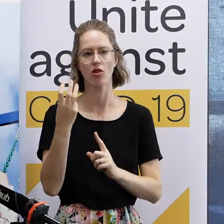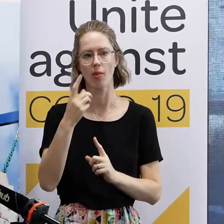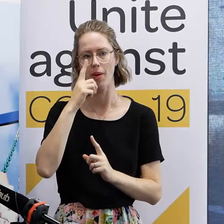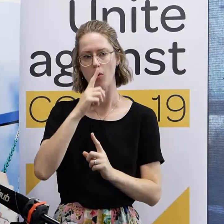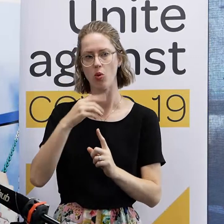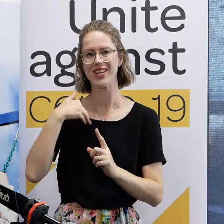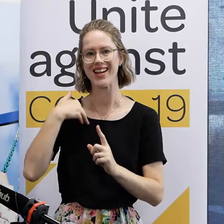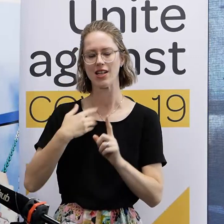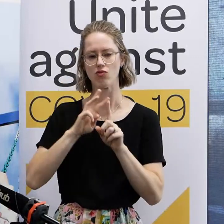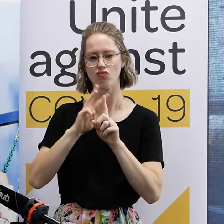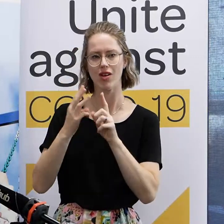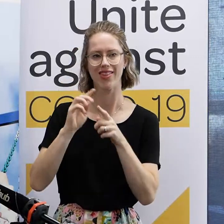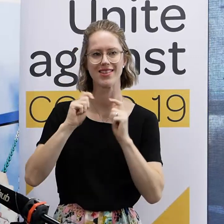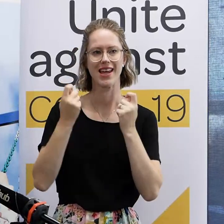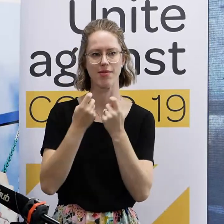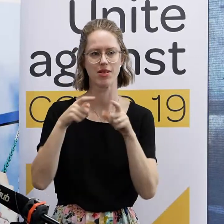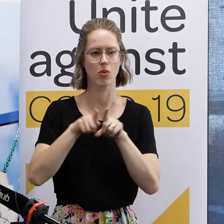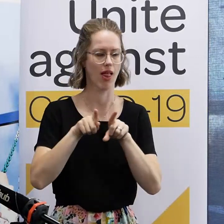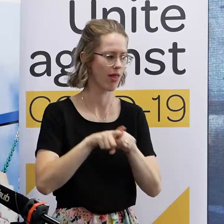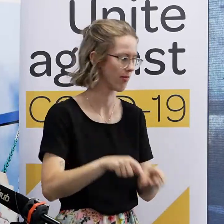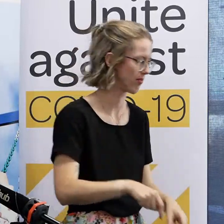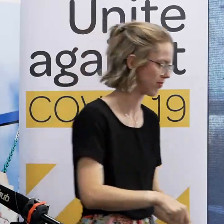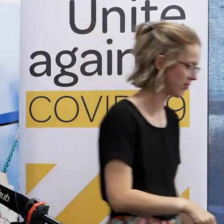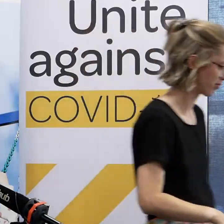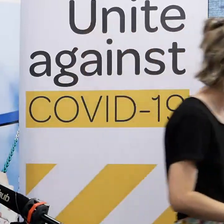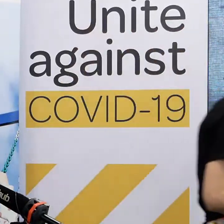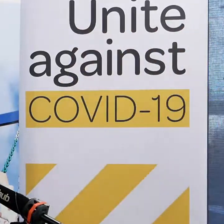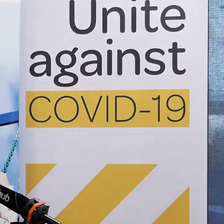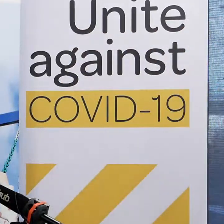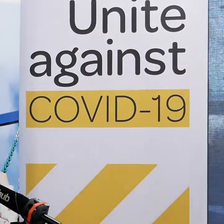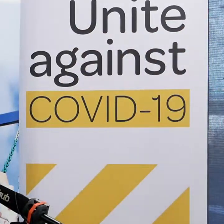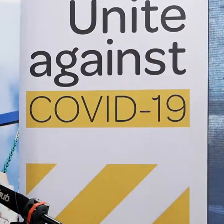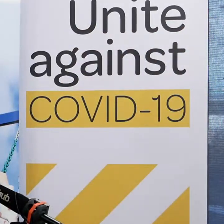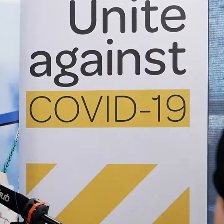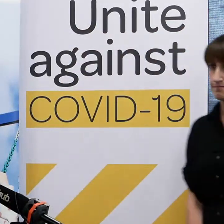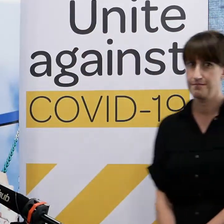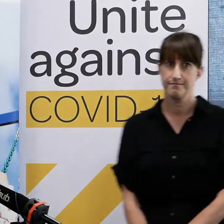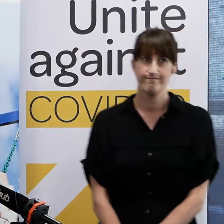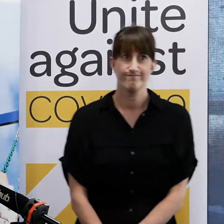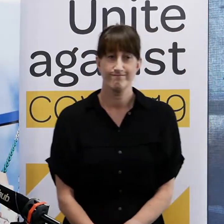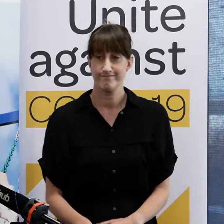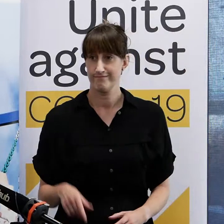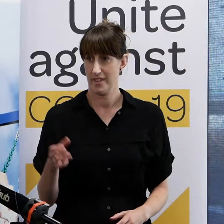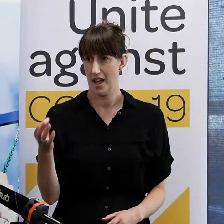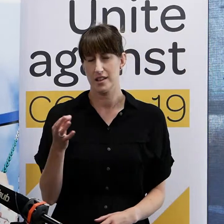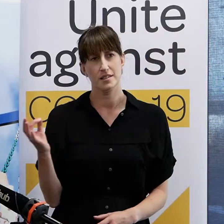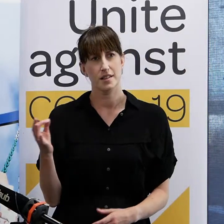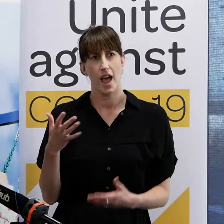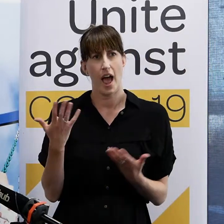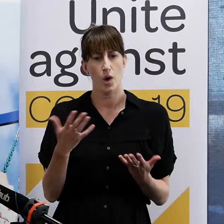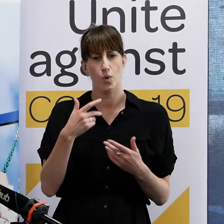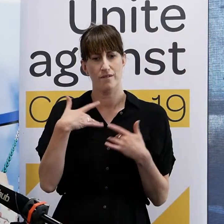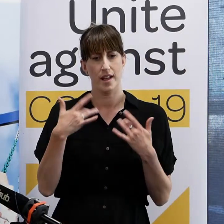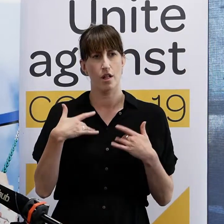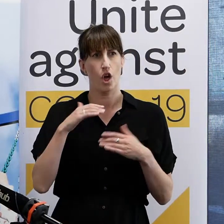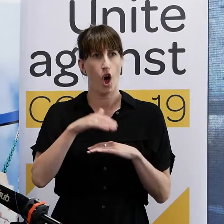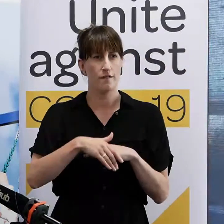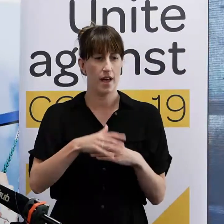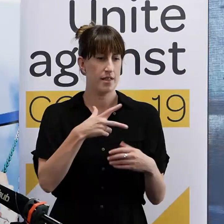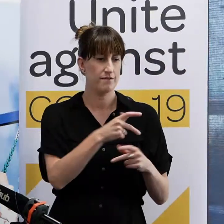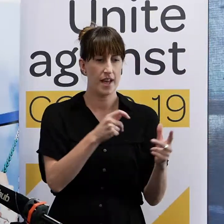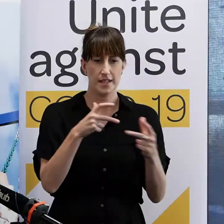is very much a team. And in terms of the scaling up, how do you feel it's going? I mean, are you meeting targets